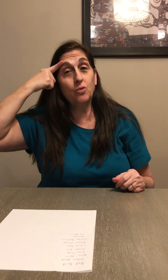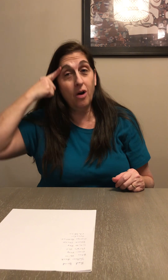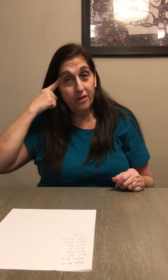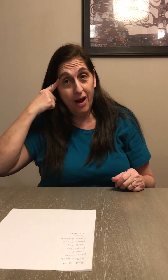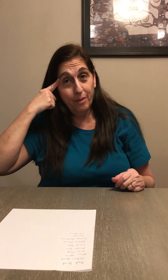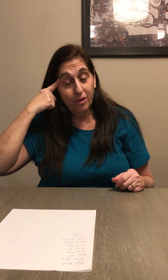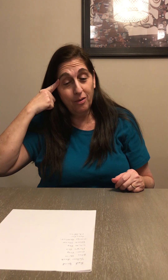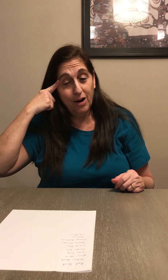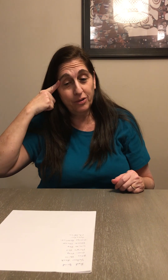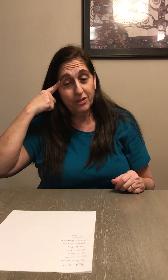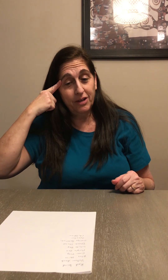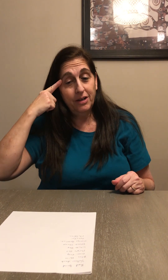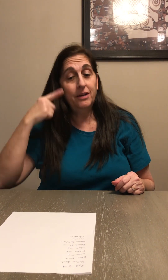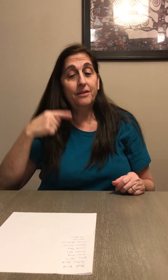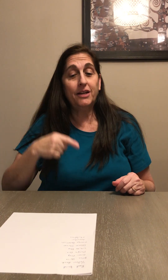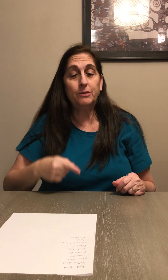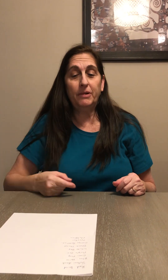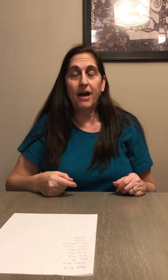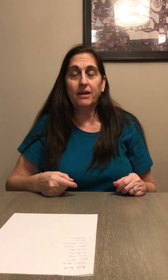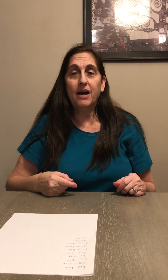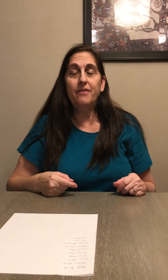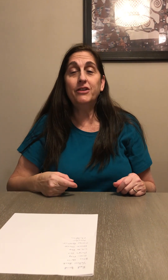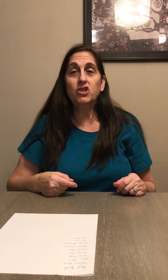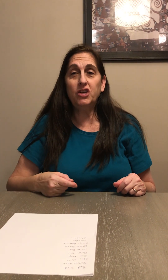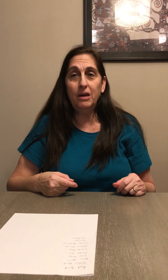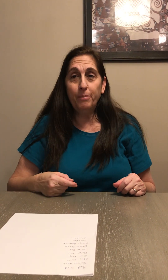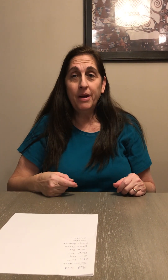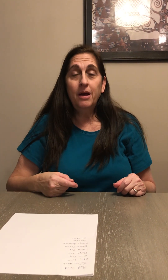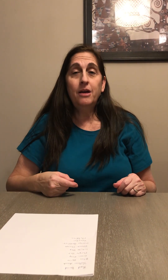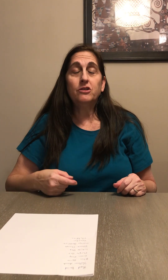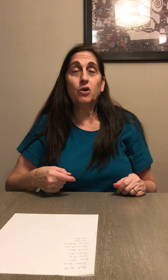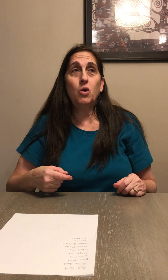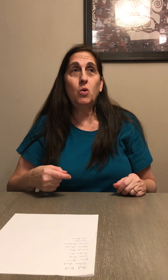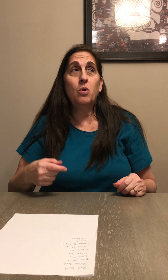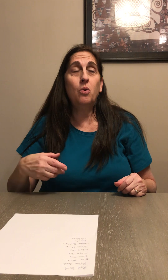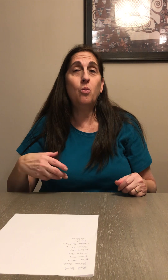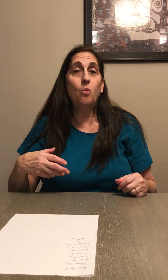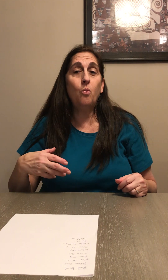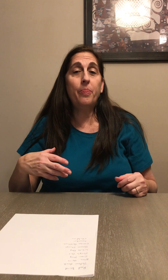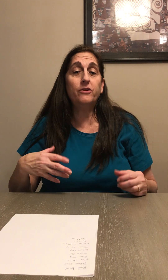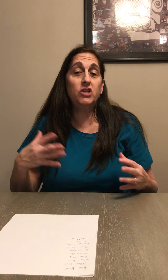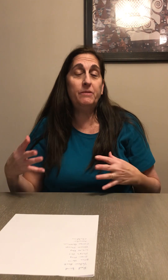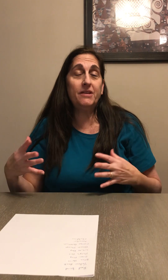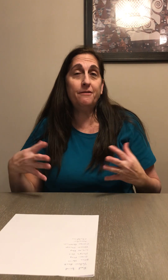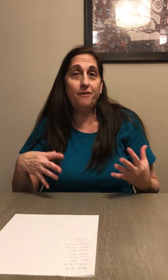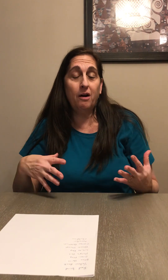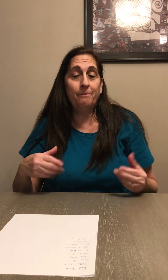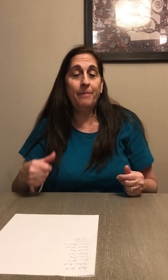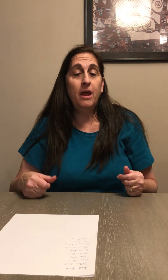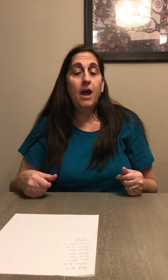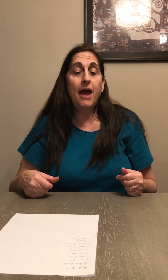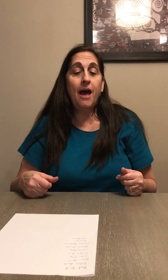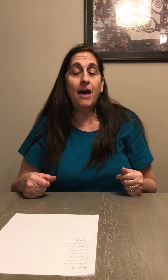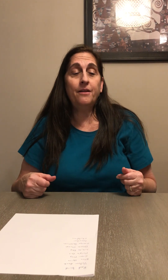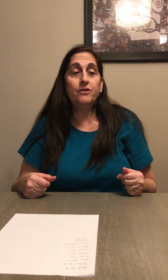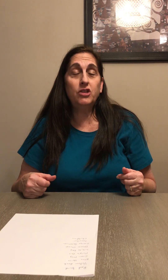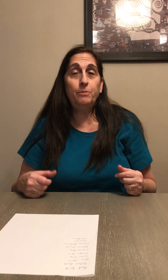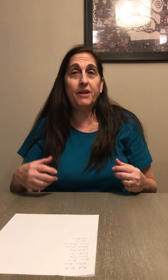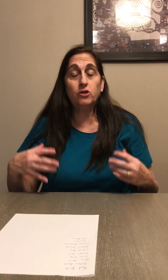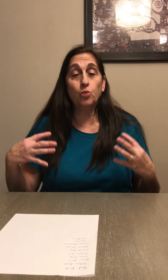the eyebrow out. That's black. And then sheep. So the sheep is at a farm, and the sheep gets